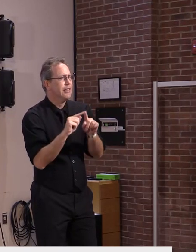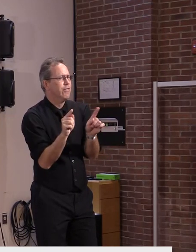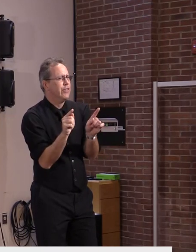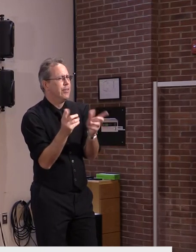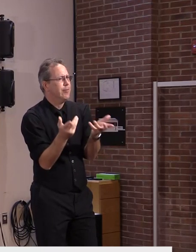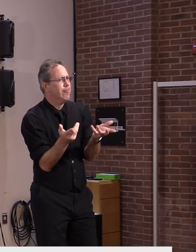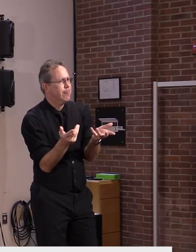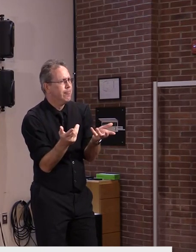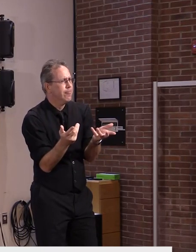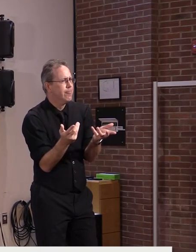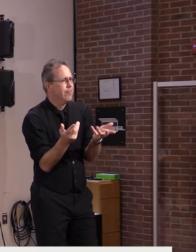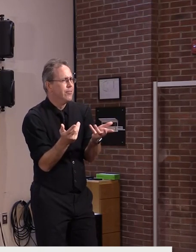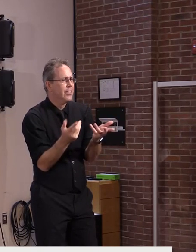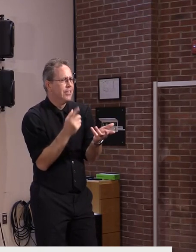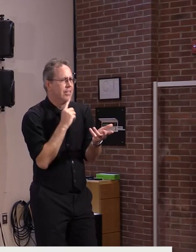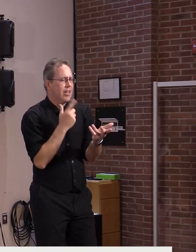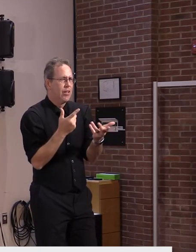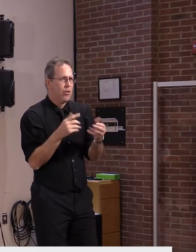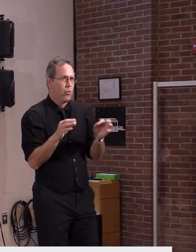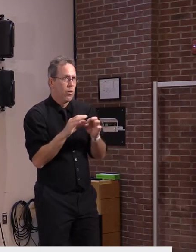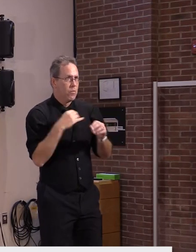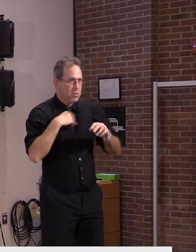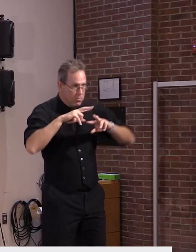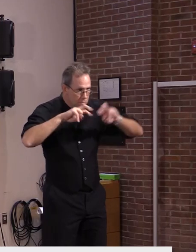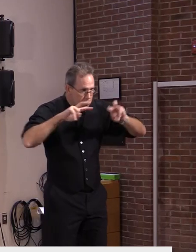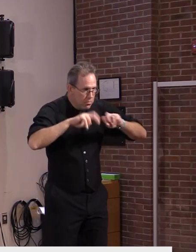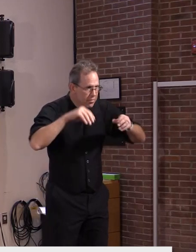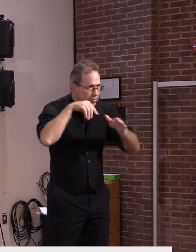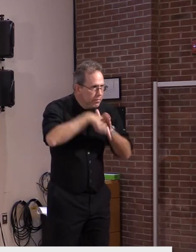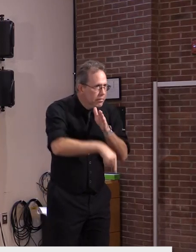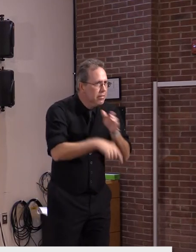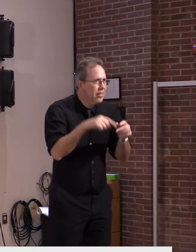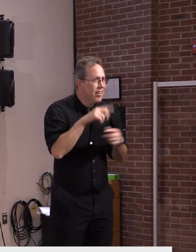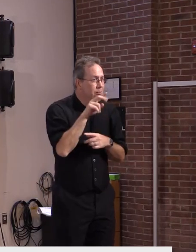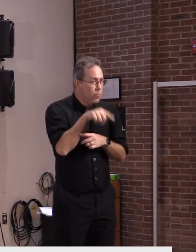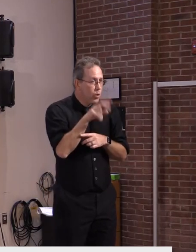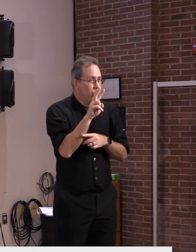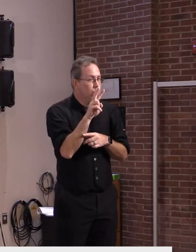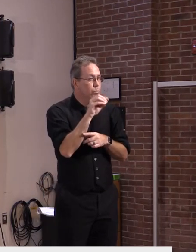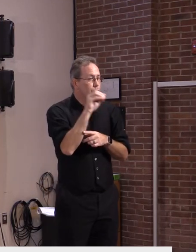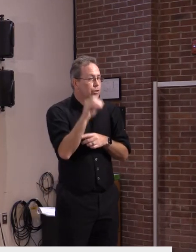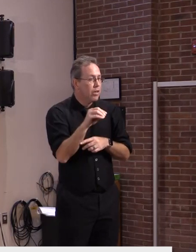difference. And I wouldn't want to blow that difference out of proportion.